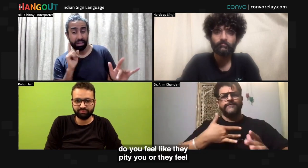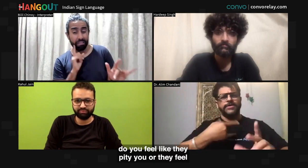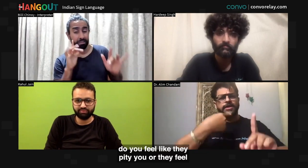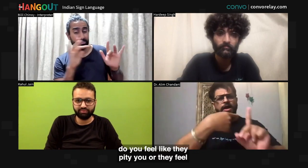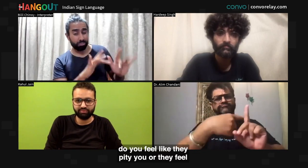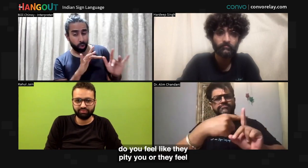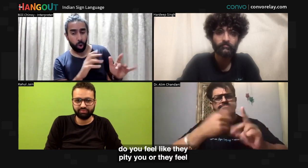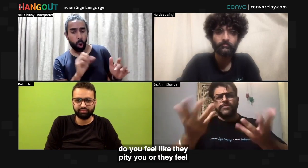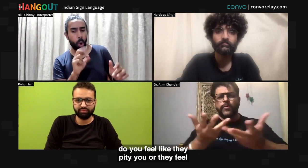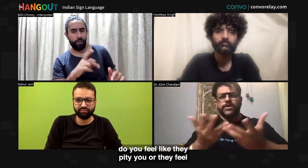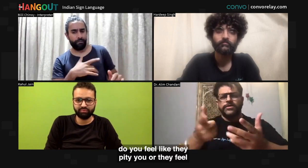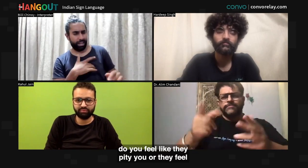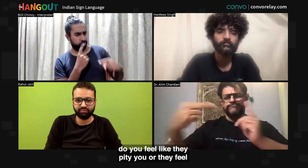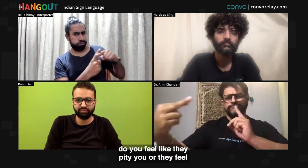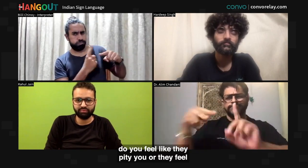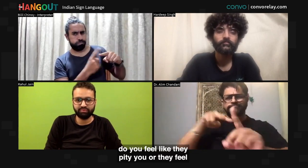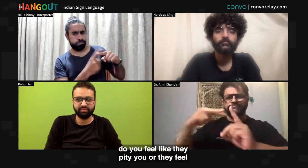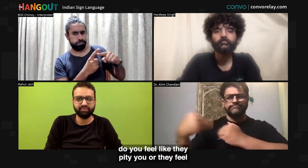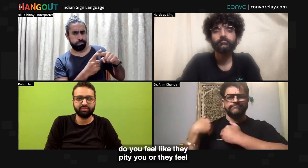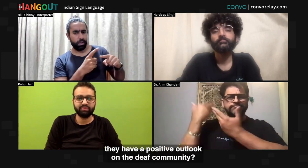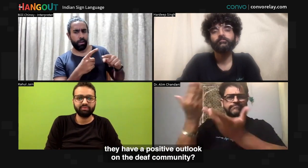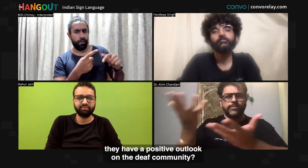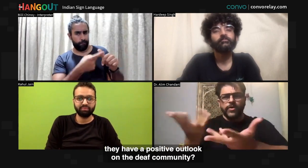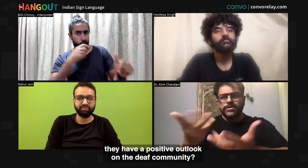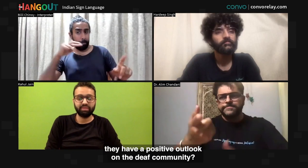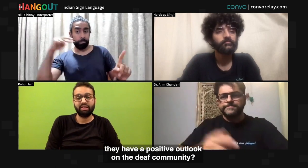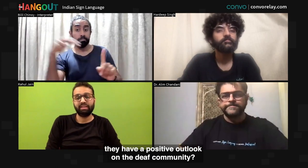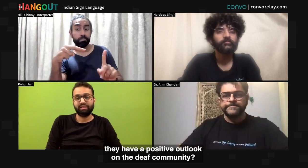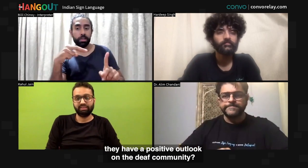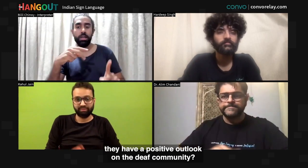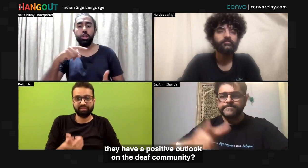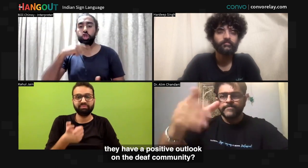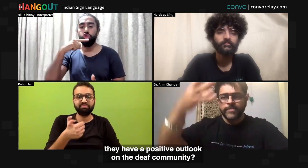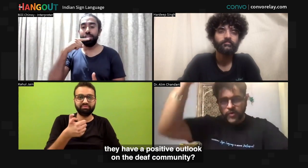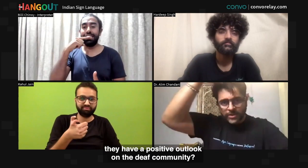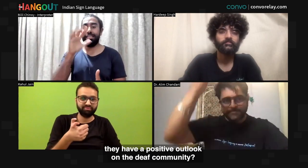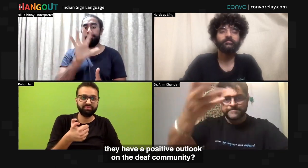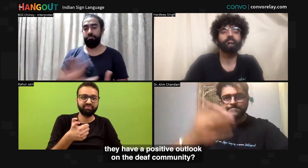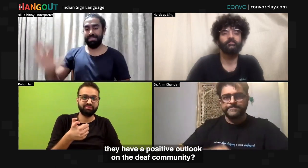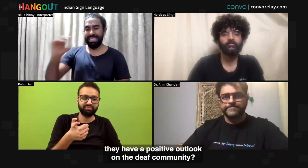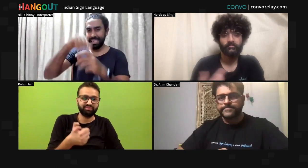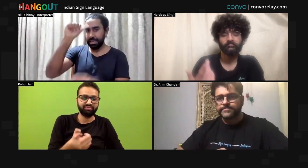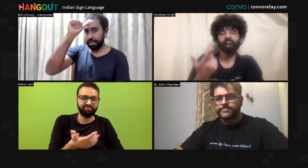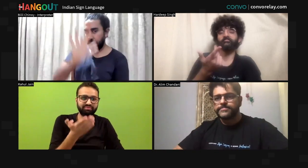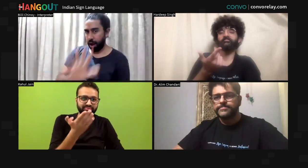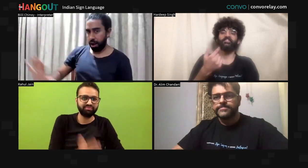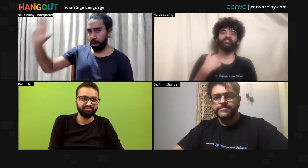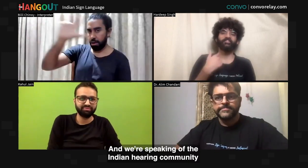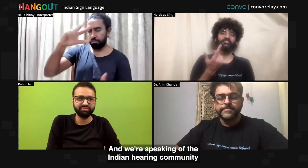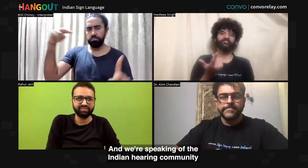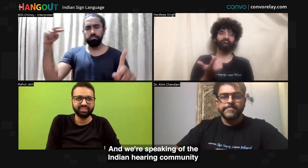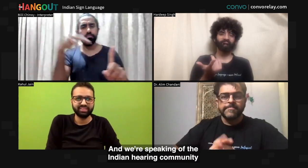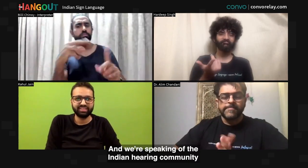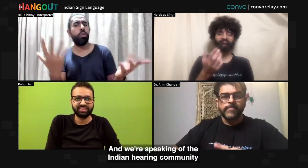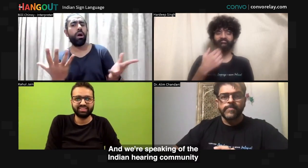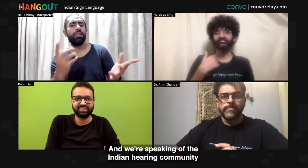feel like they pity you or they feel they have a positive outlook on, on the deaf community? Um, and we're, we're speaking of the,